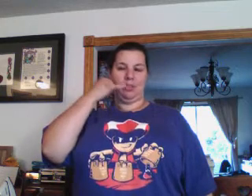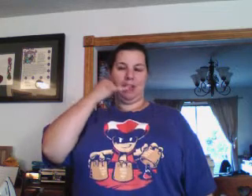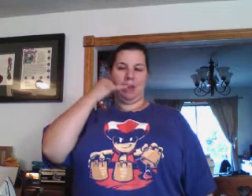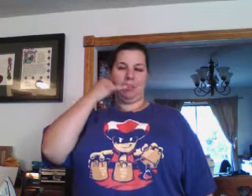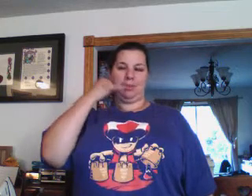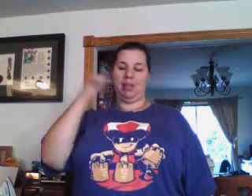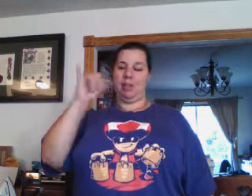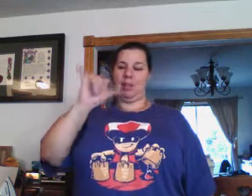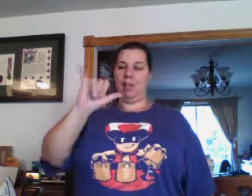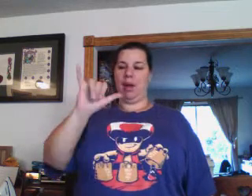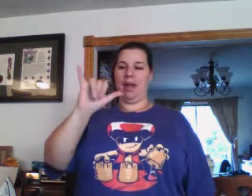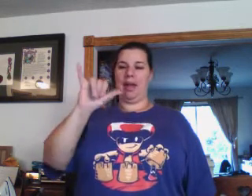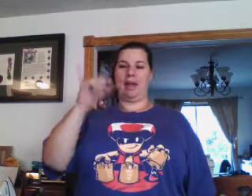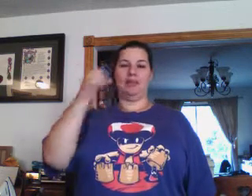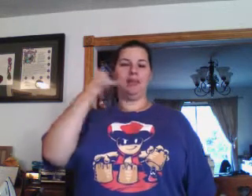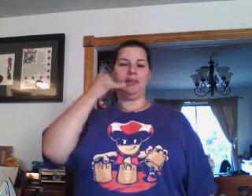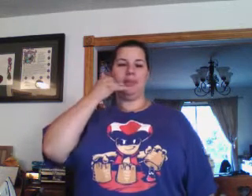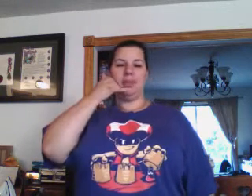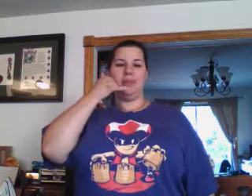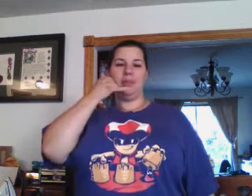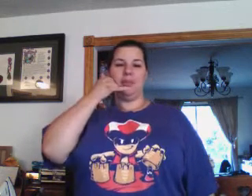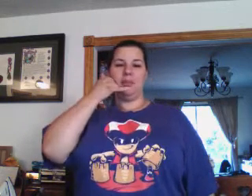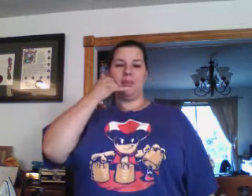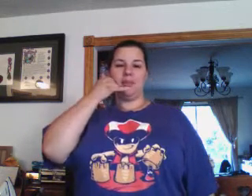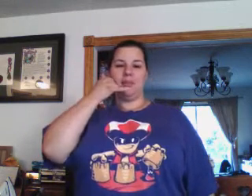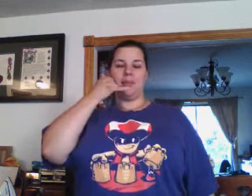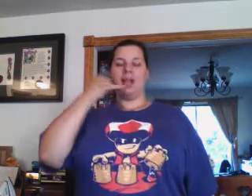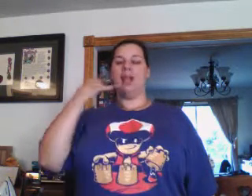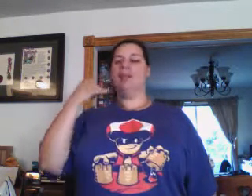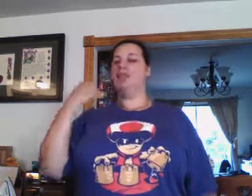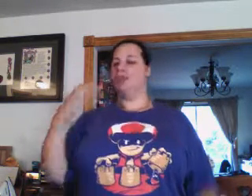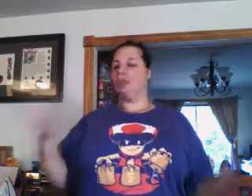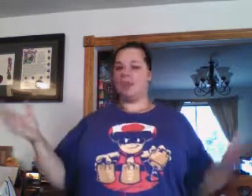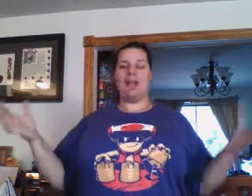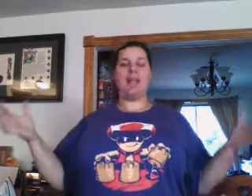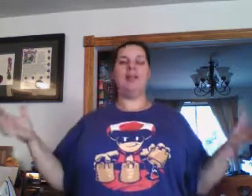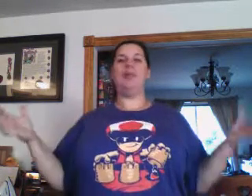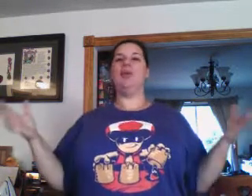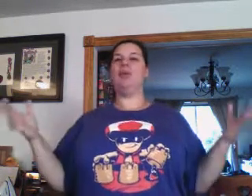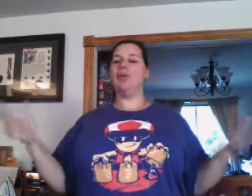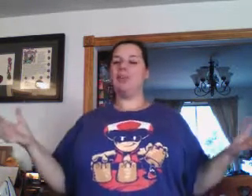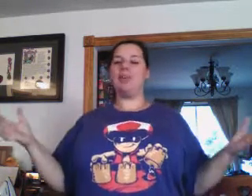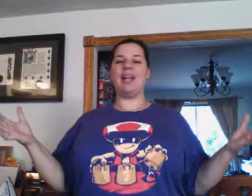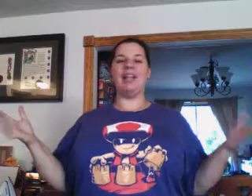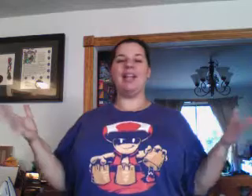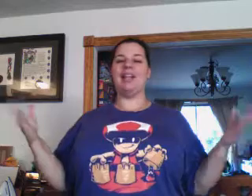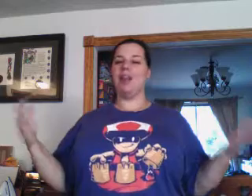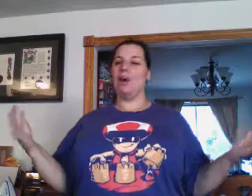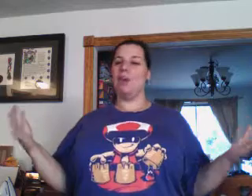tap the Y hand, just like you do when you're pretending at home.